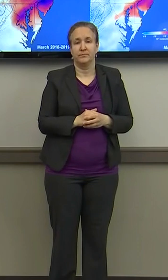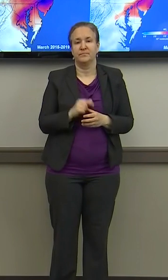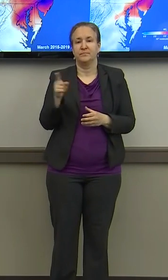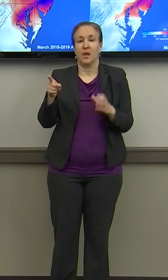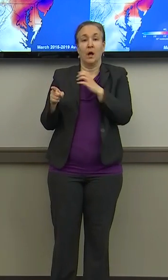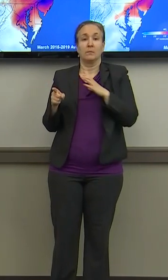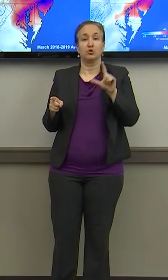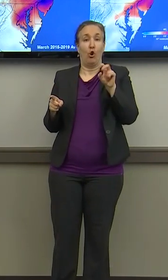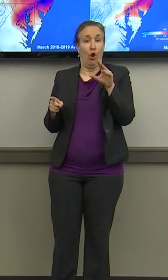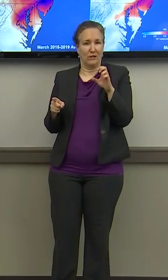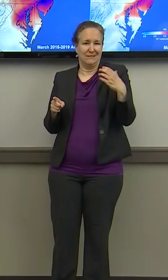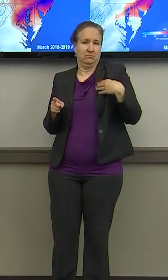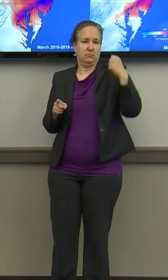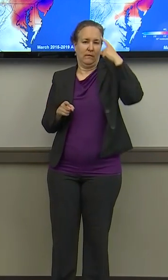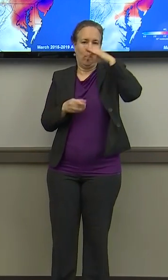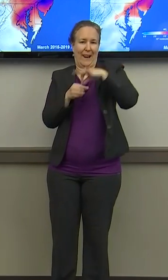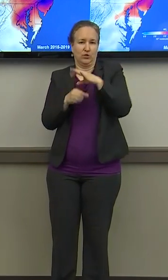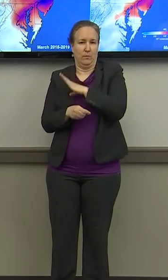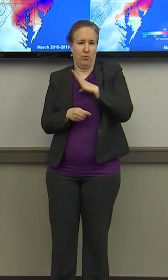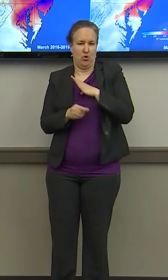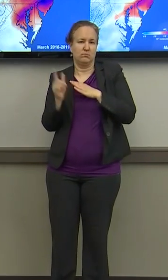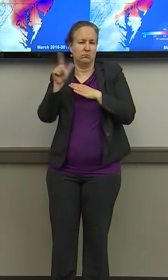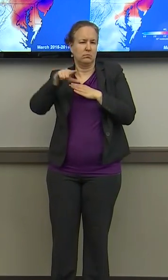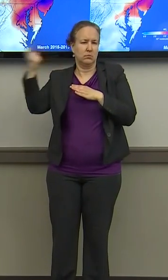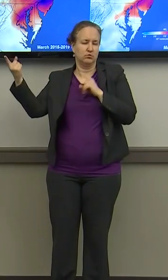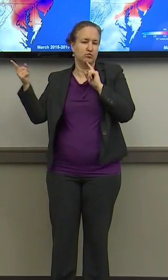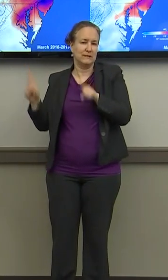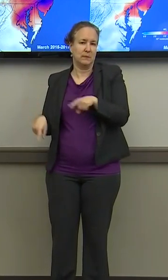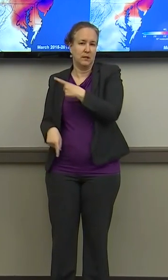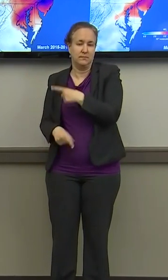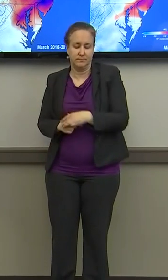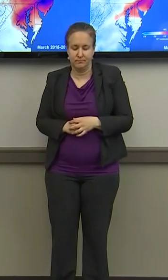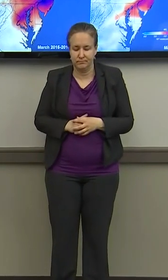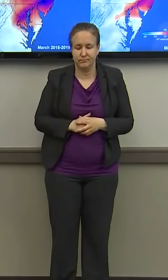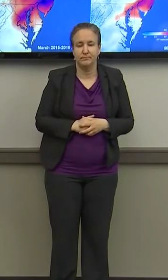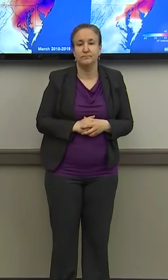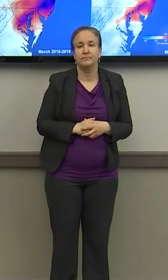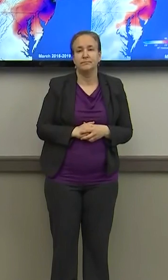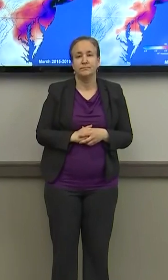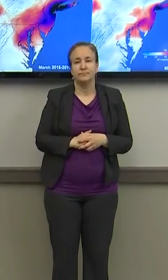Commissioner Lawrence is chair of our election board, so I'm going to let him take that one.